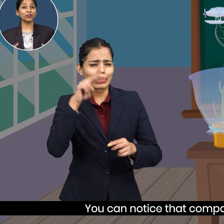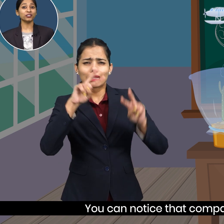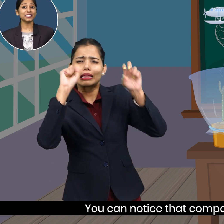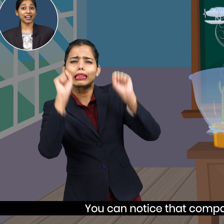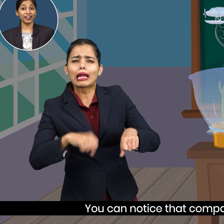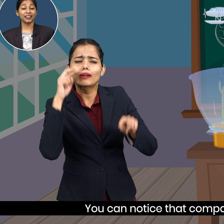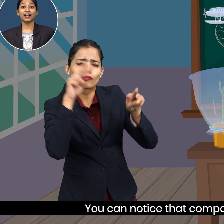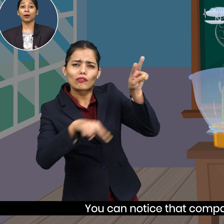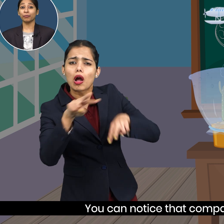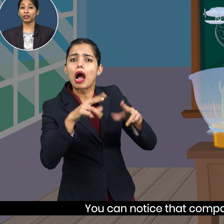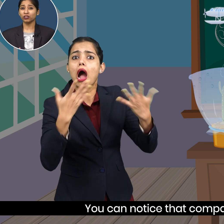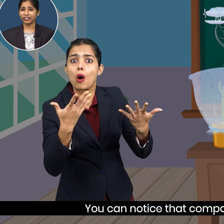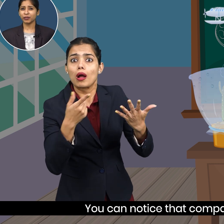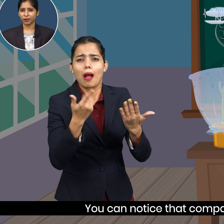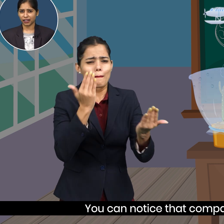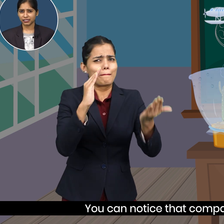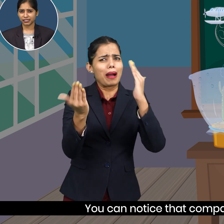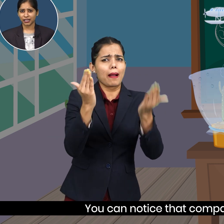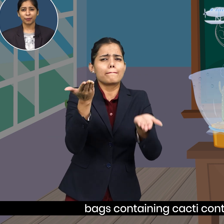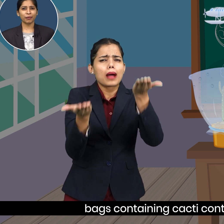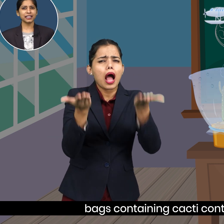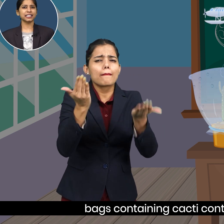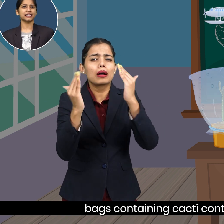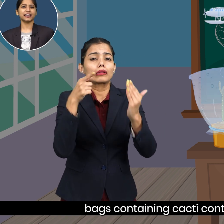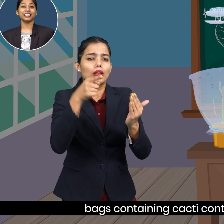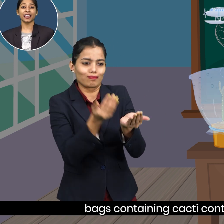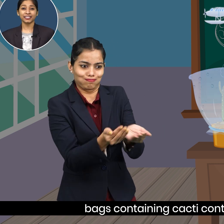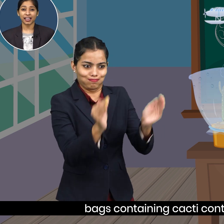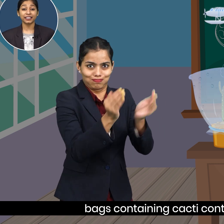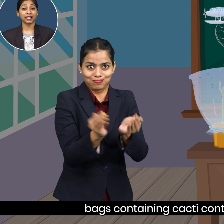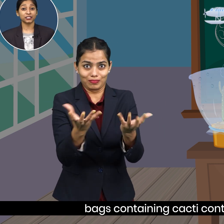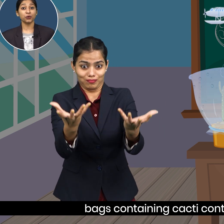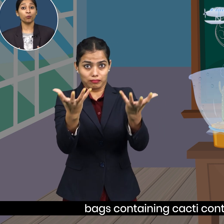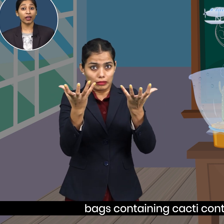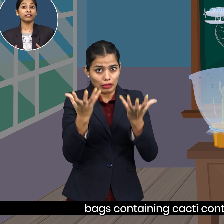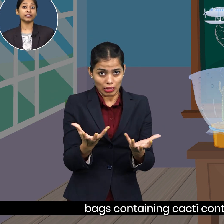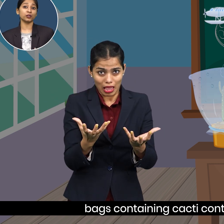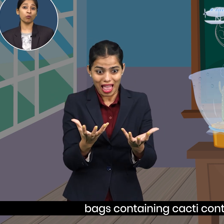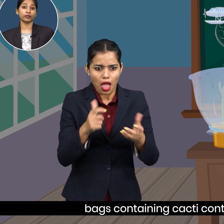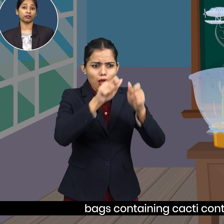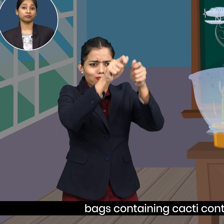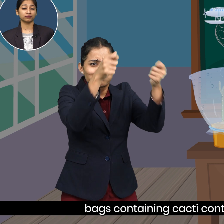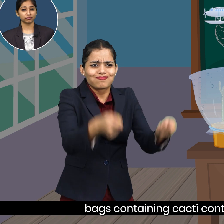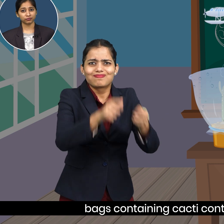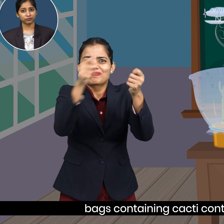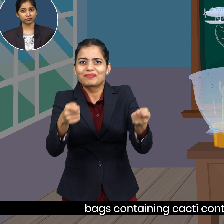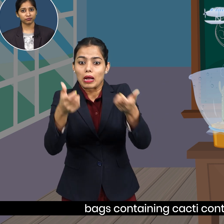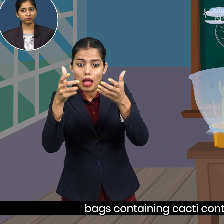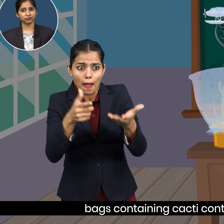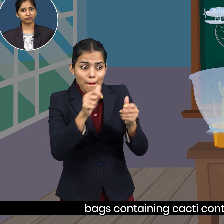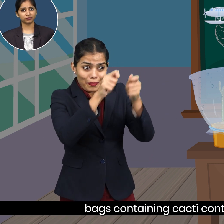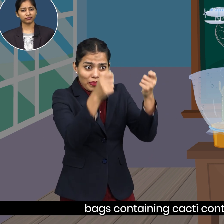You can notice that compared to leafy plants, bags containing cacti contain very little water.